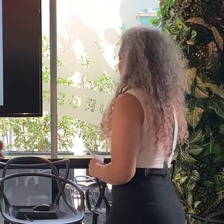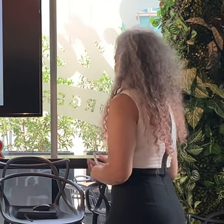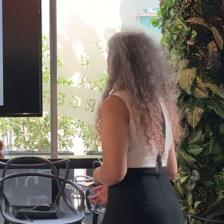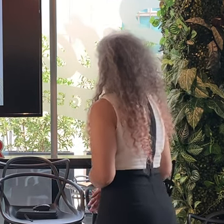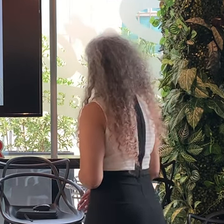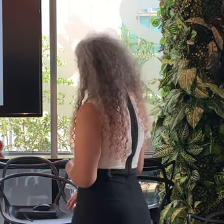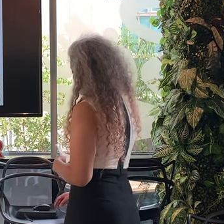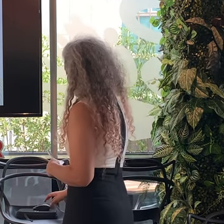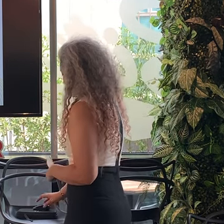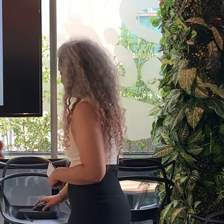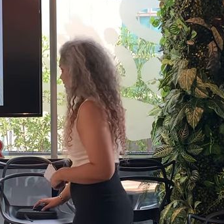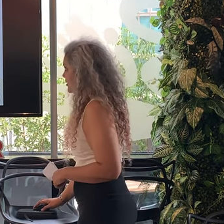how I got into mental health.